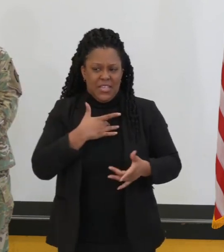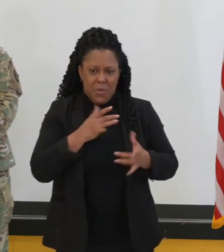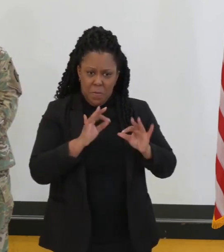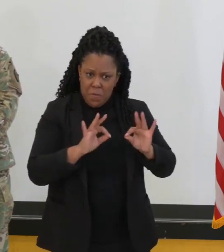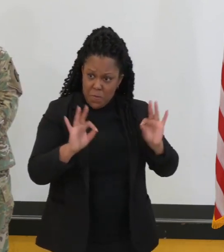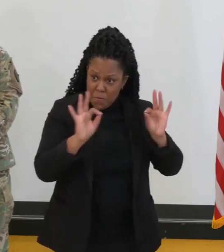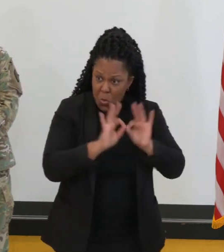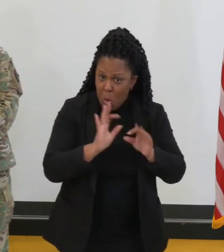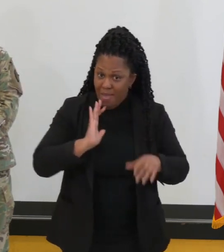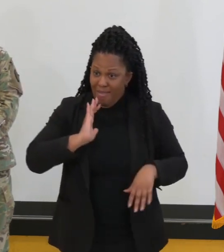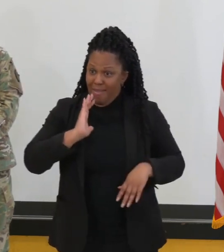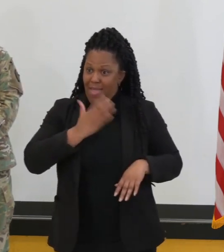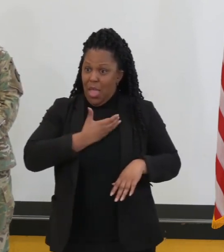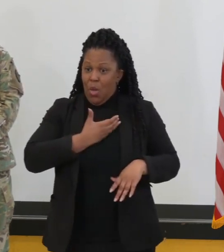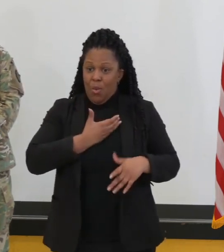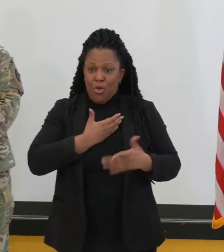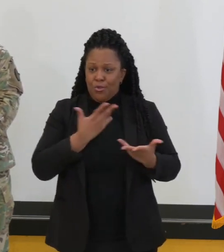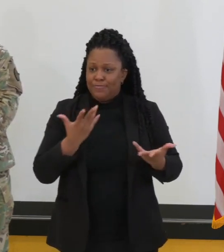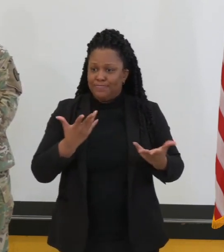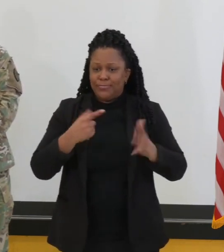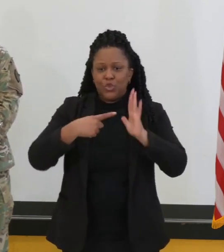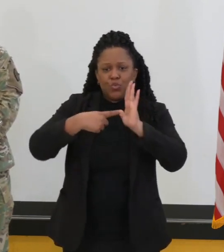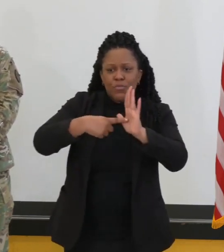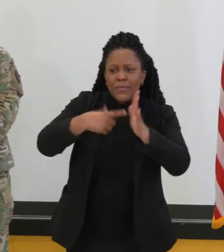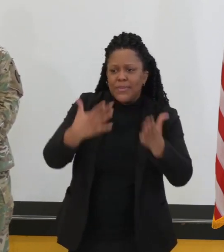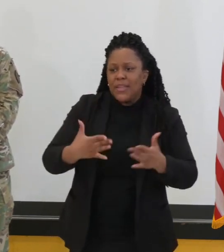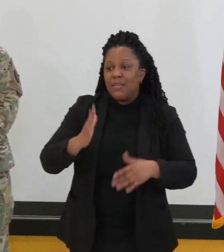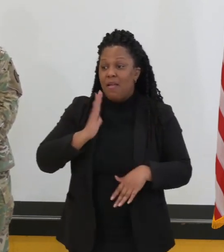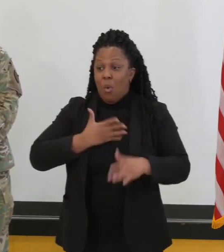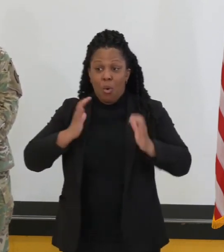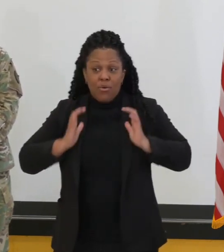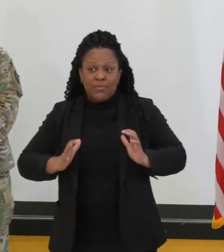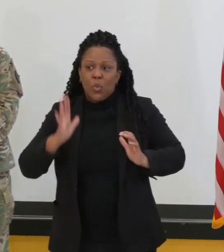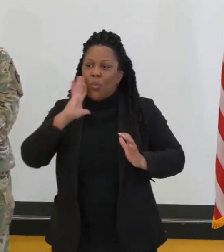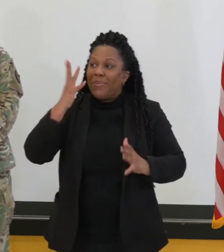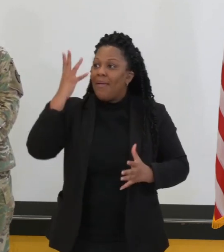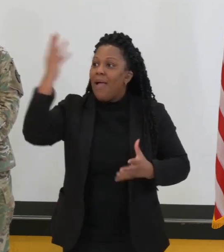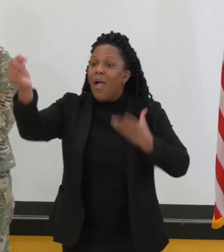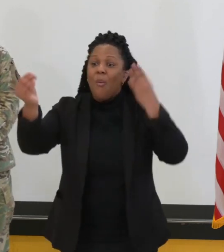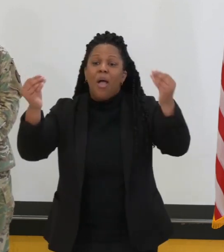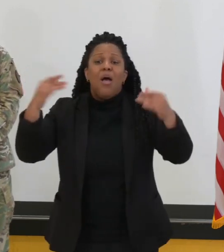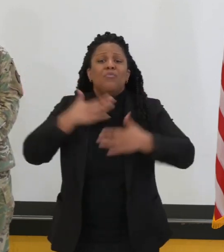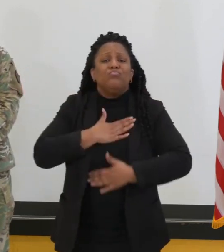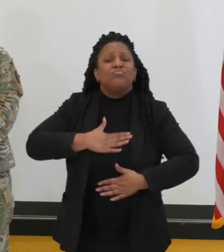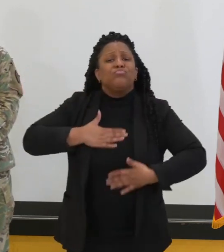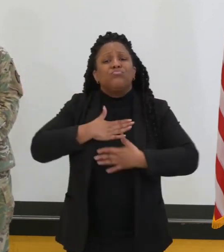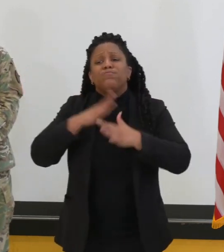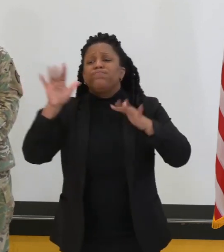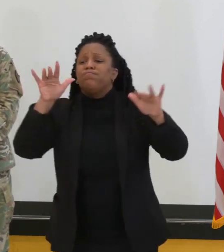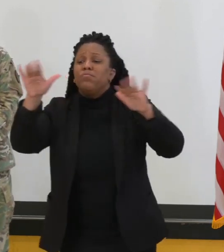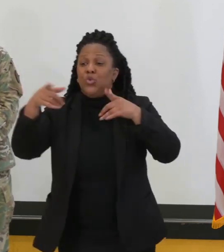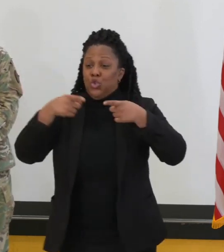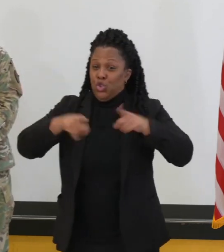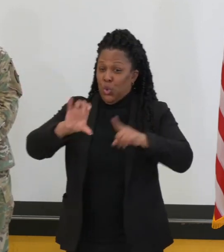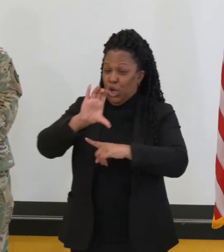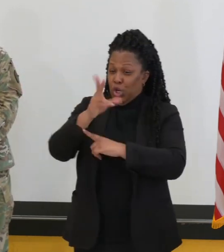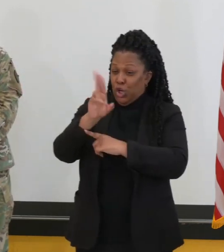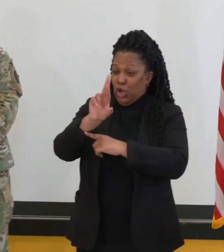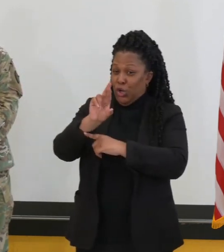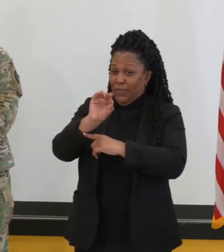out at a time when being out for recreation would not be one of those exempted